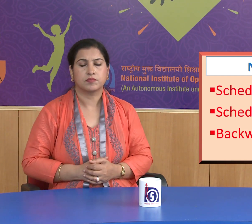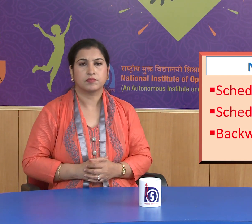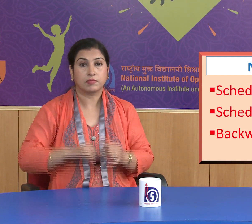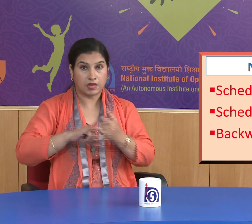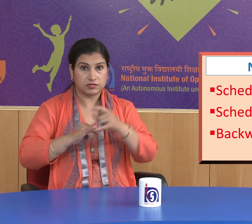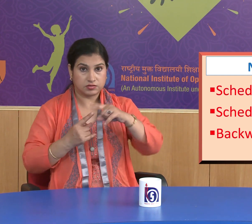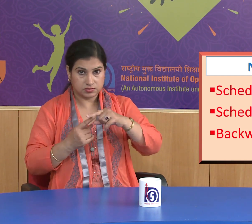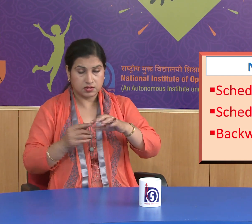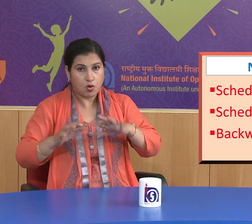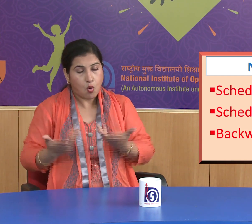scheduled castes,